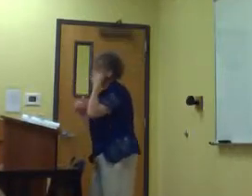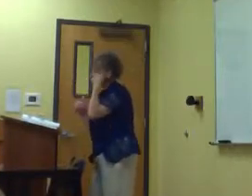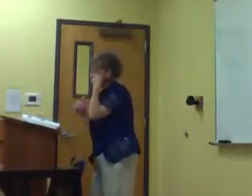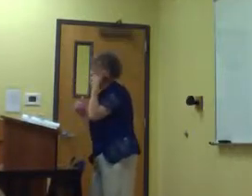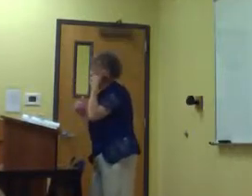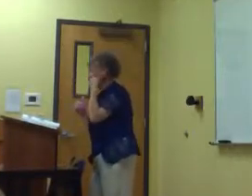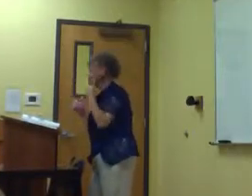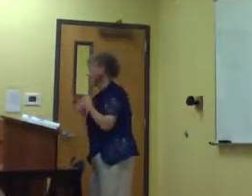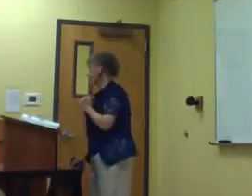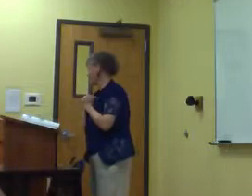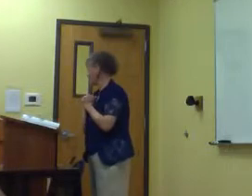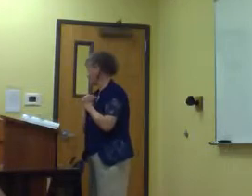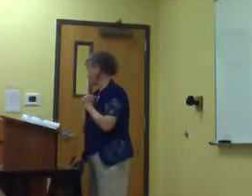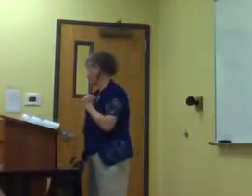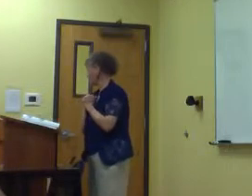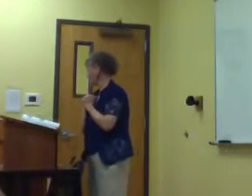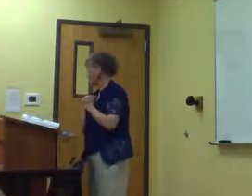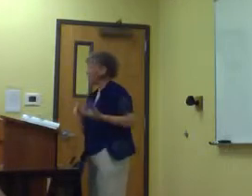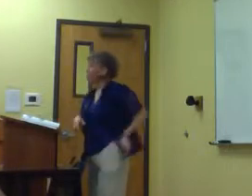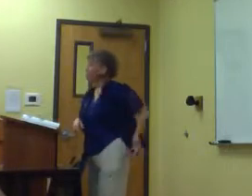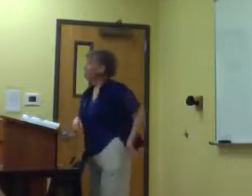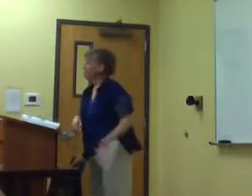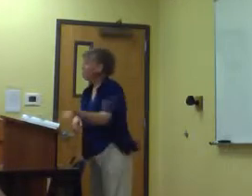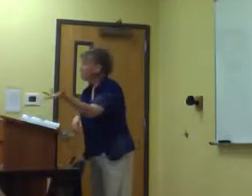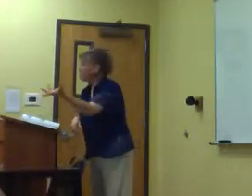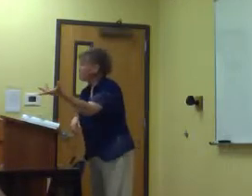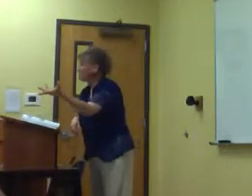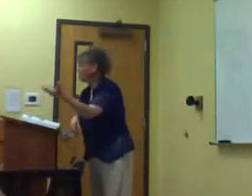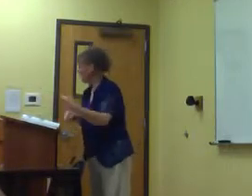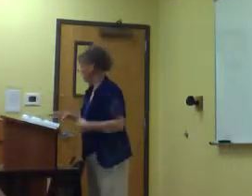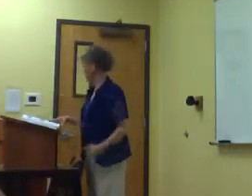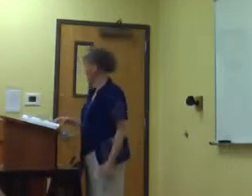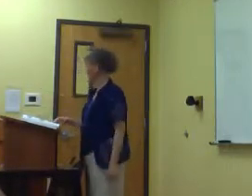on the phone. I indicated phone first. Bowling.